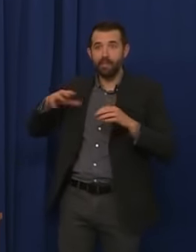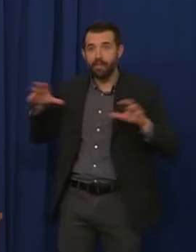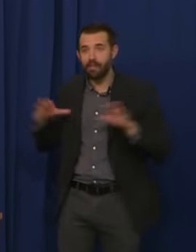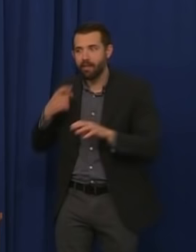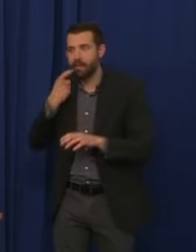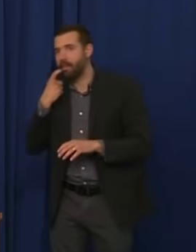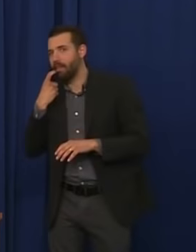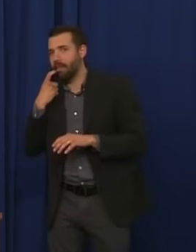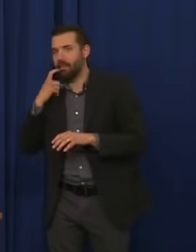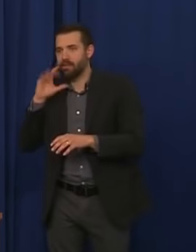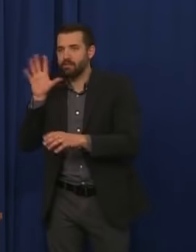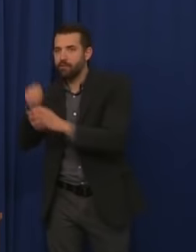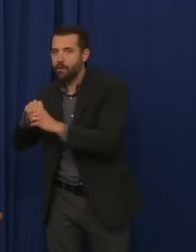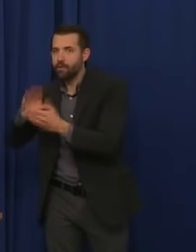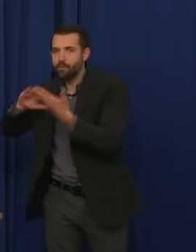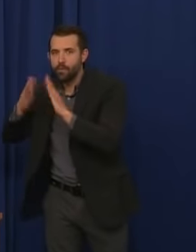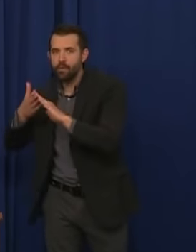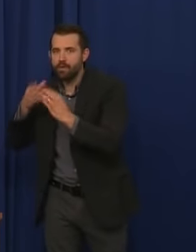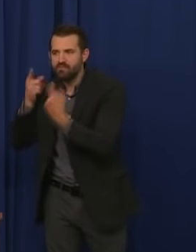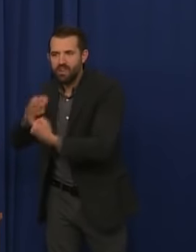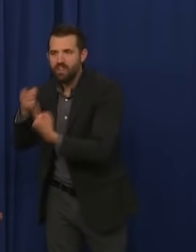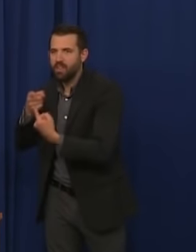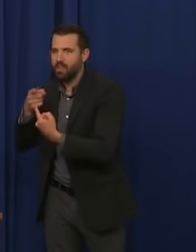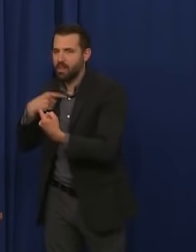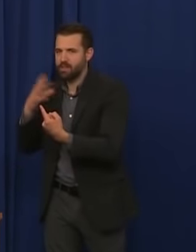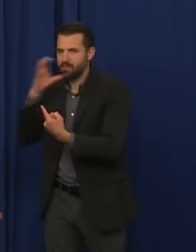much now, but I want to do no harm."